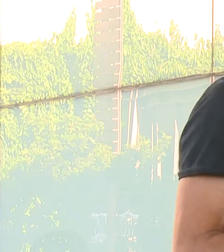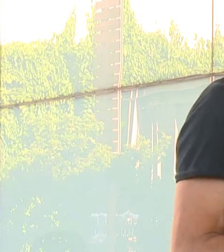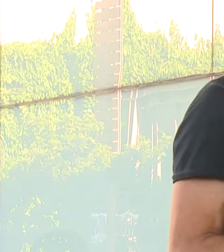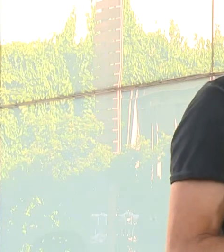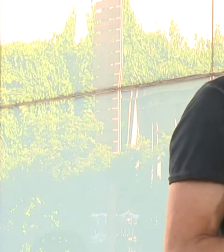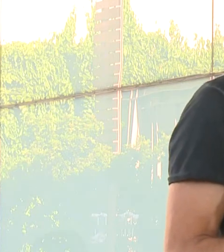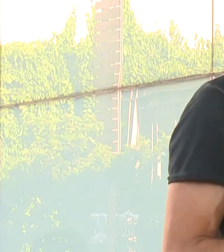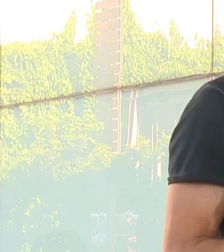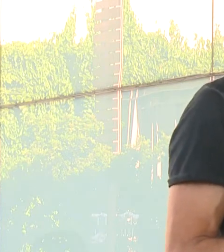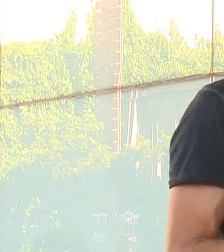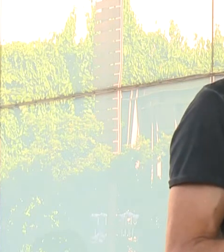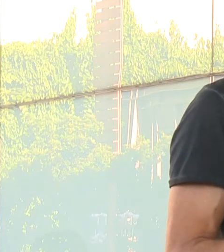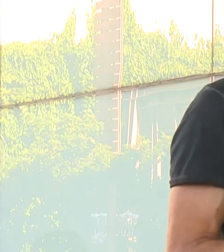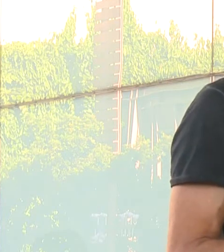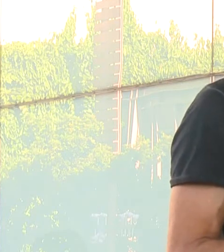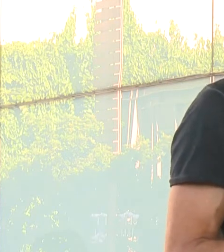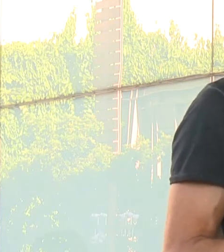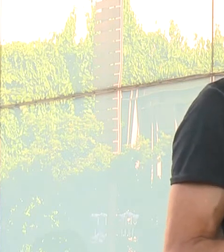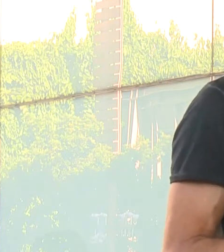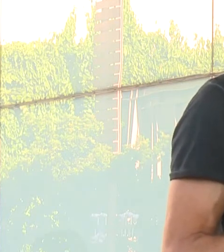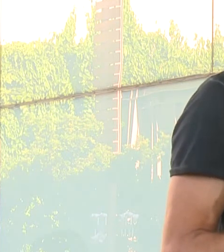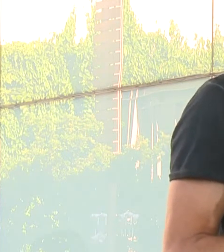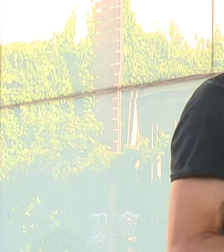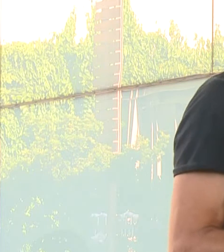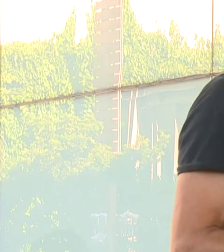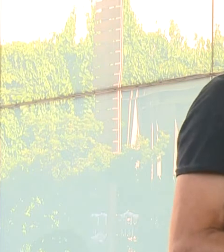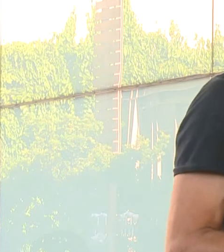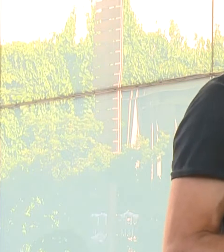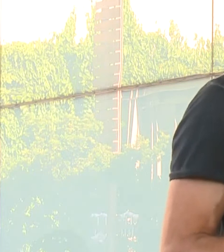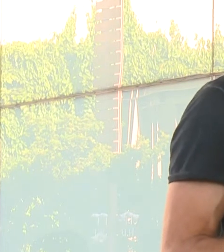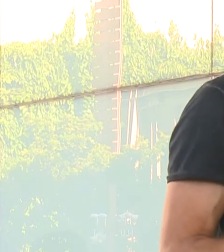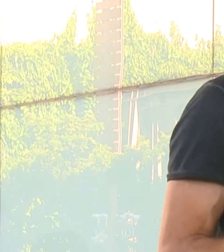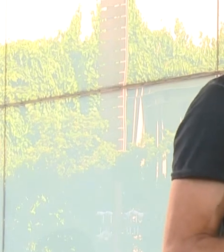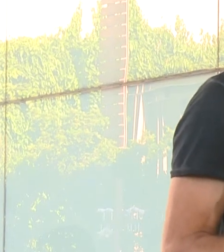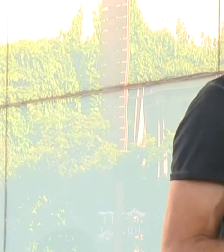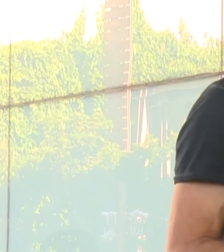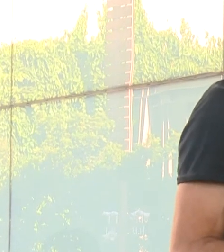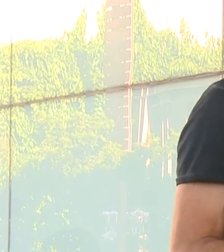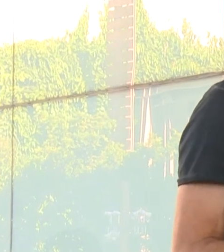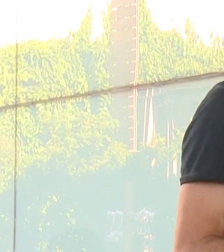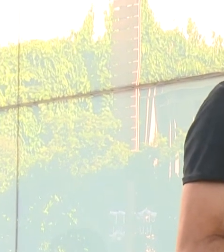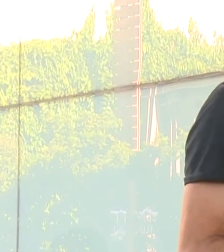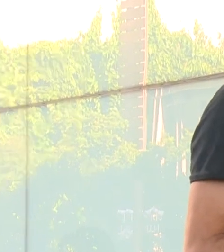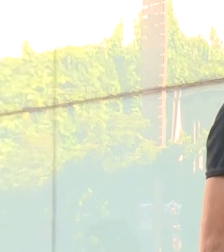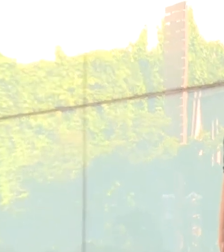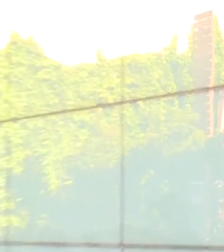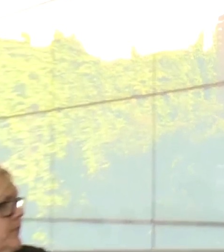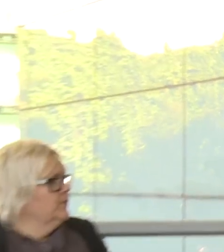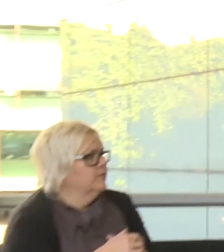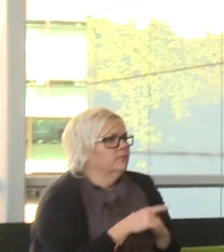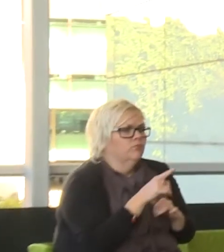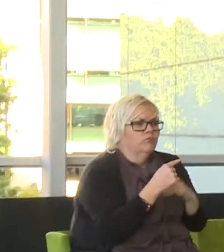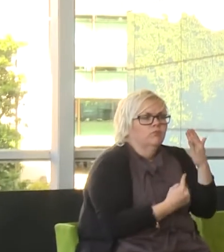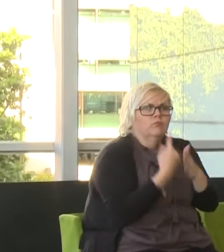ourselves into J.M. Barrie's fantastical world of Neverland, in Queensland, by the way, down on the Goldie. It brought us an opportunity